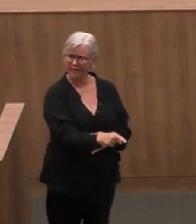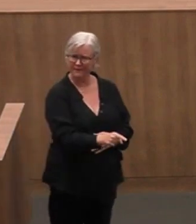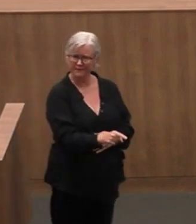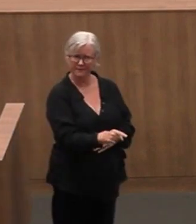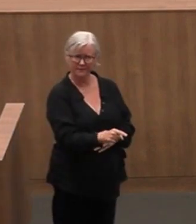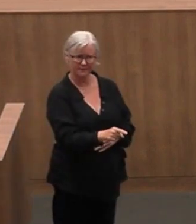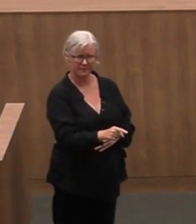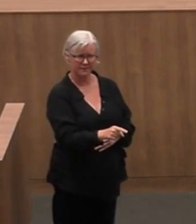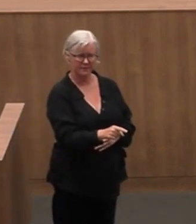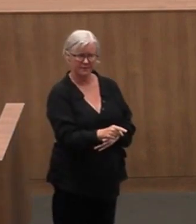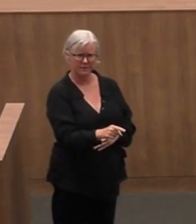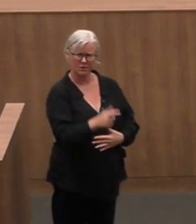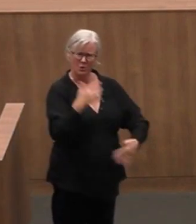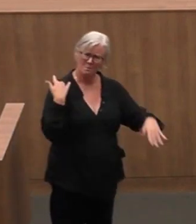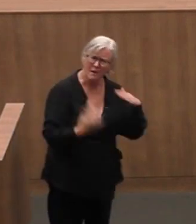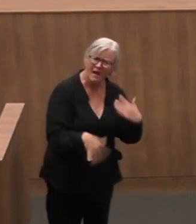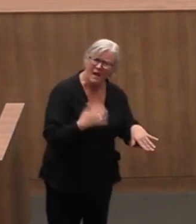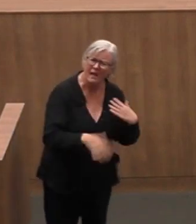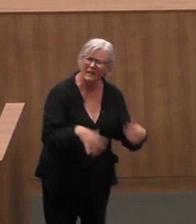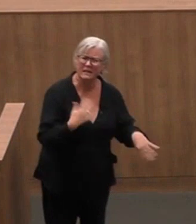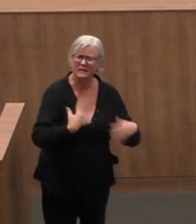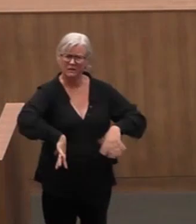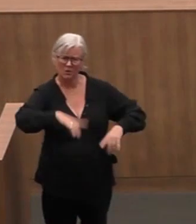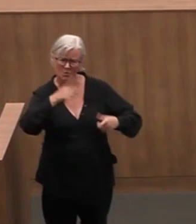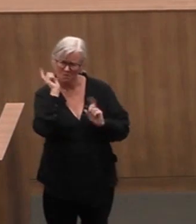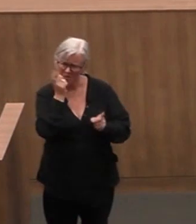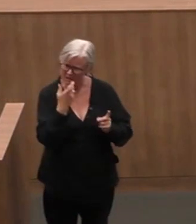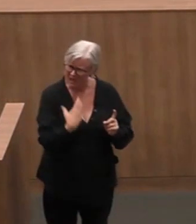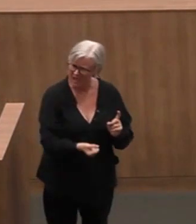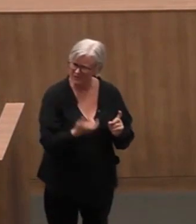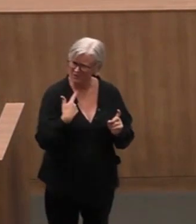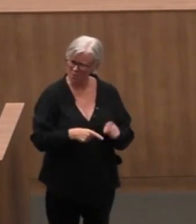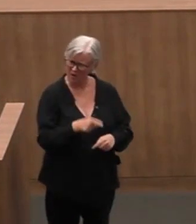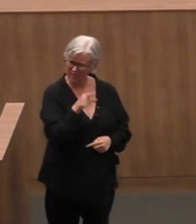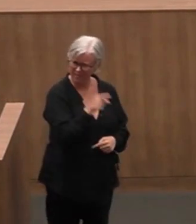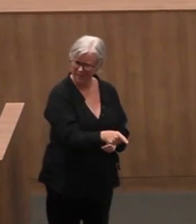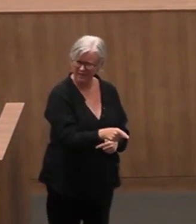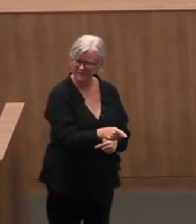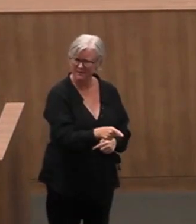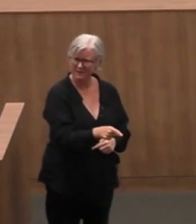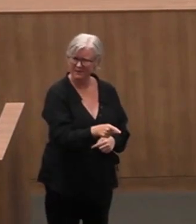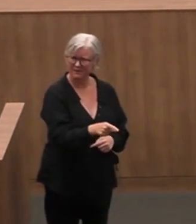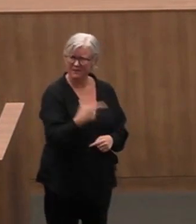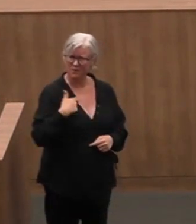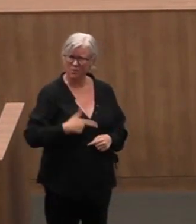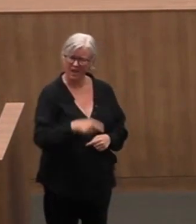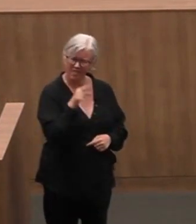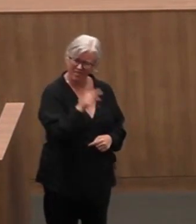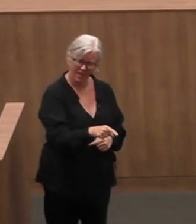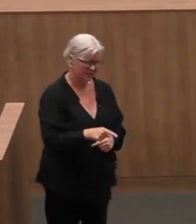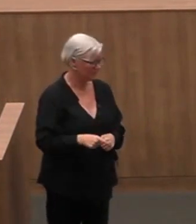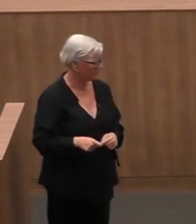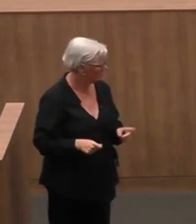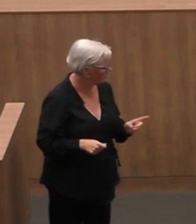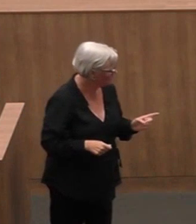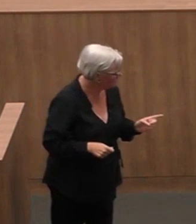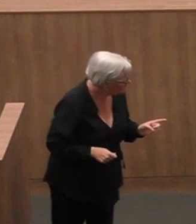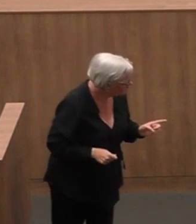in this case when you're in a lot of pain, you're very worried? Why did you go in the van, Sam?